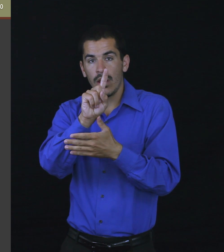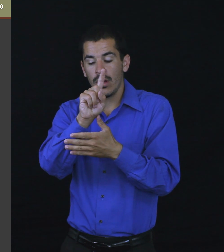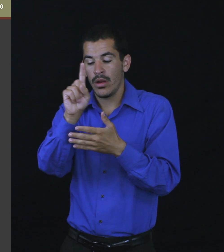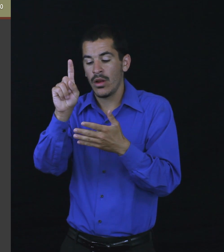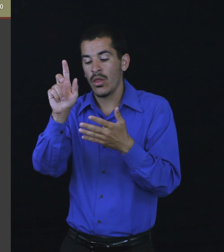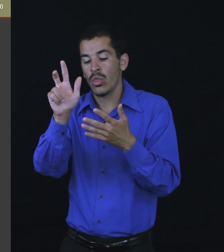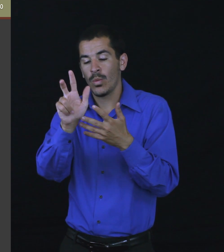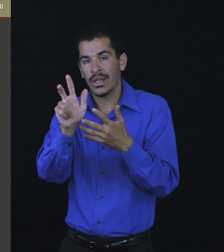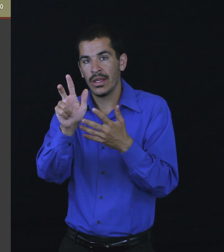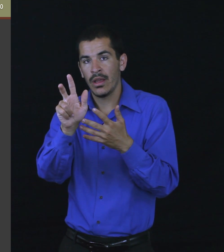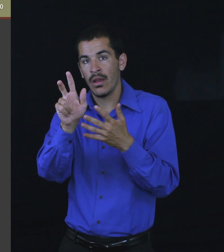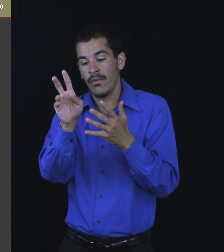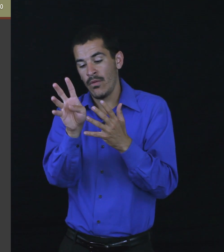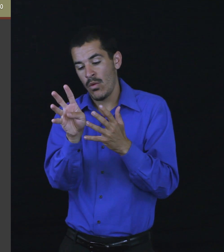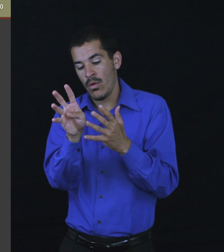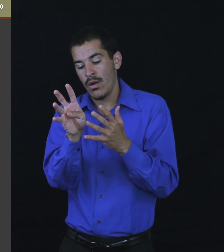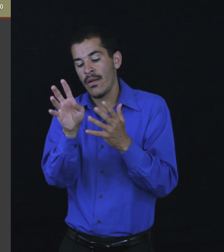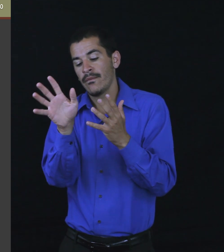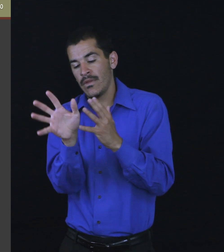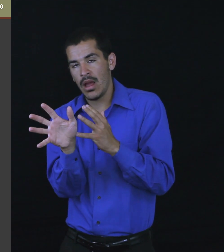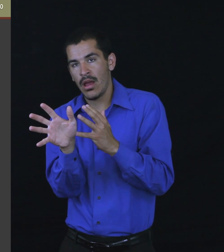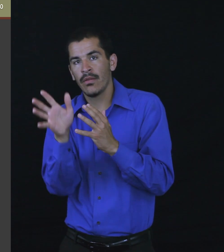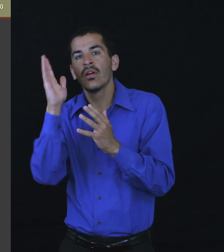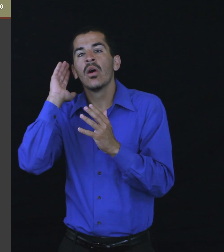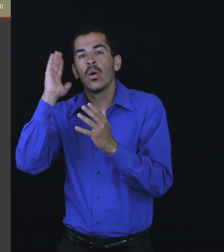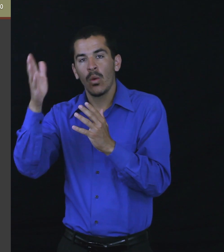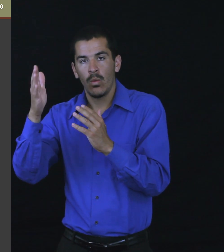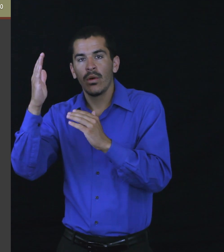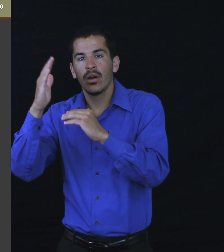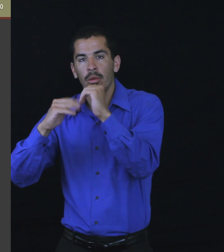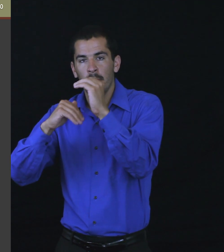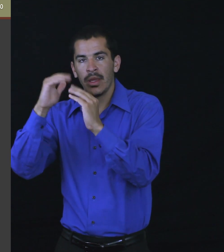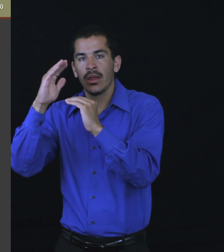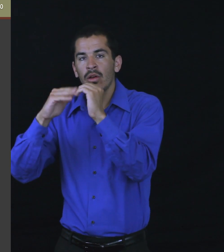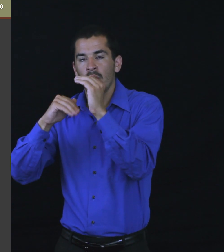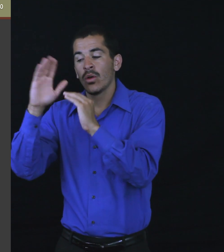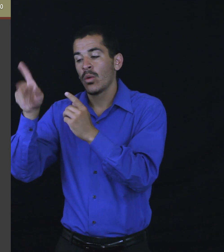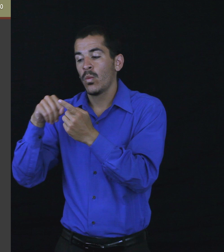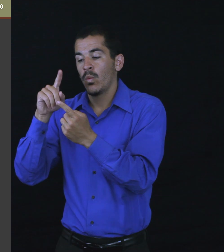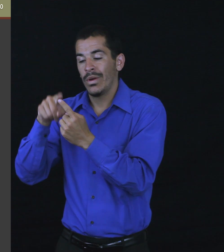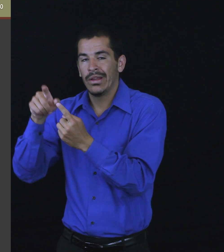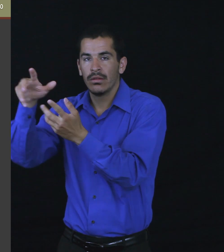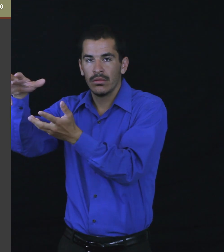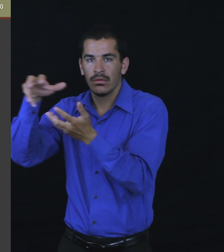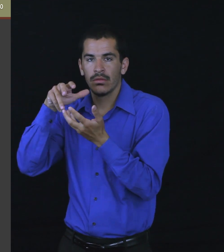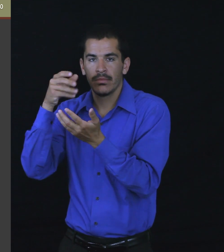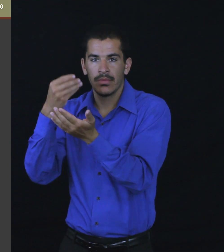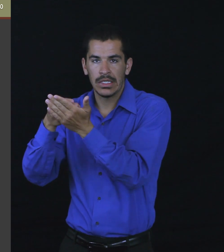will be built as funds became available.